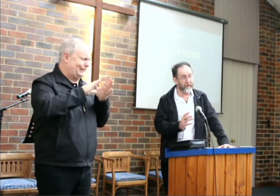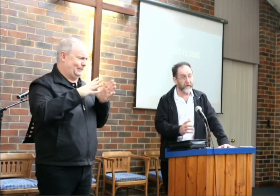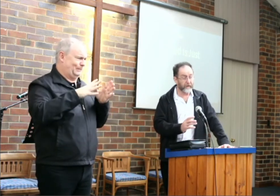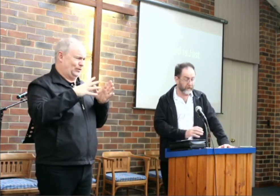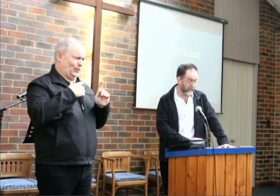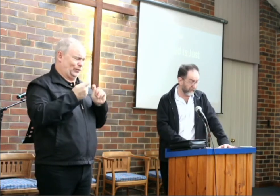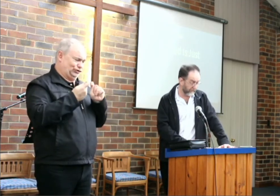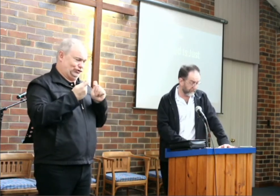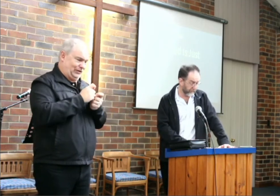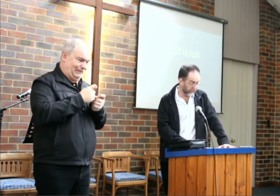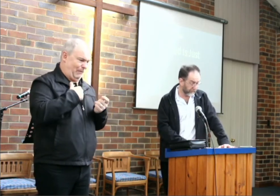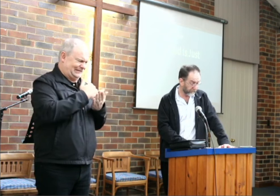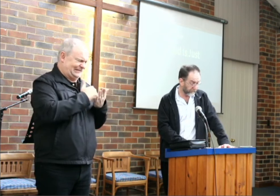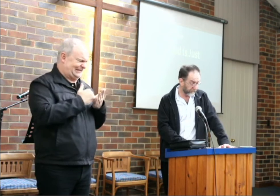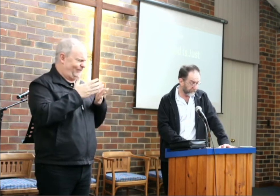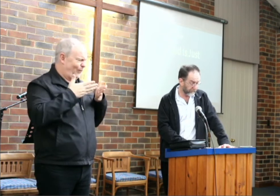right thing to do.